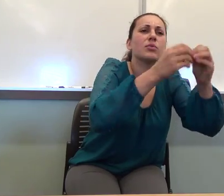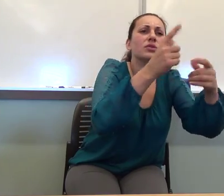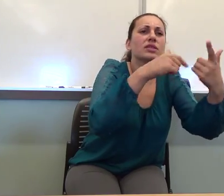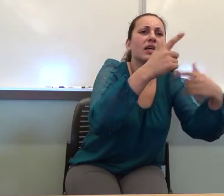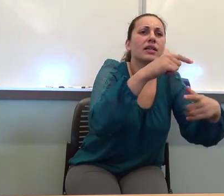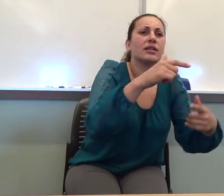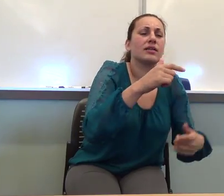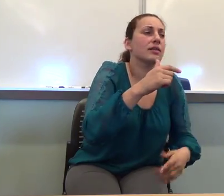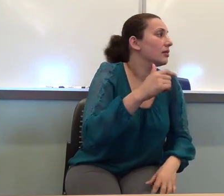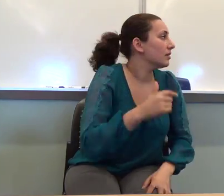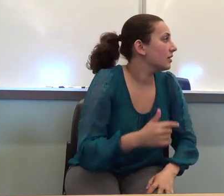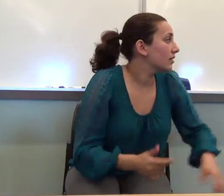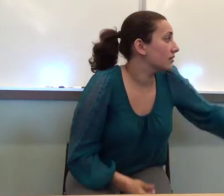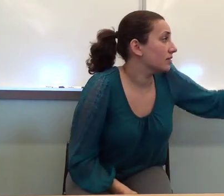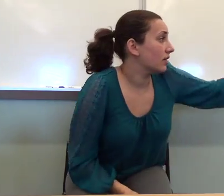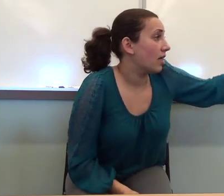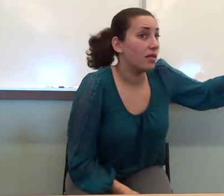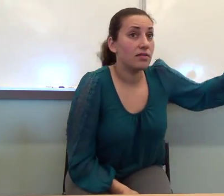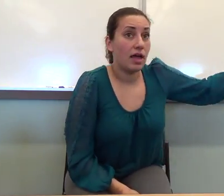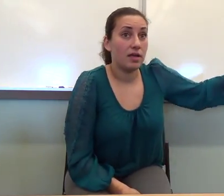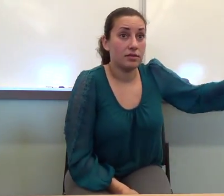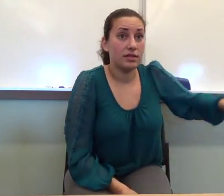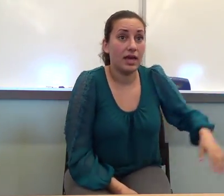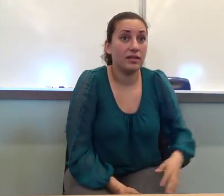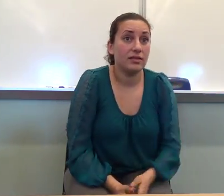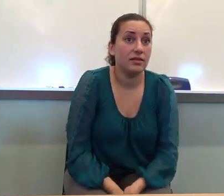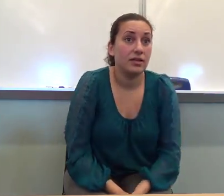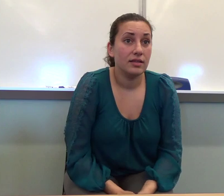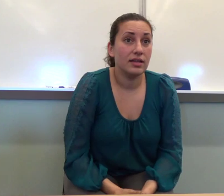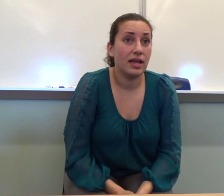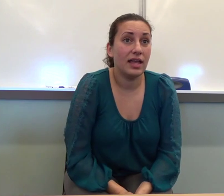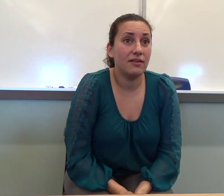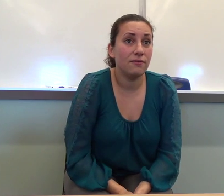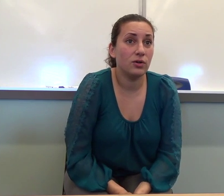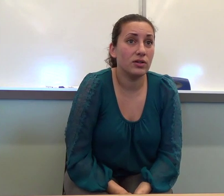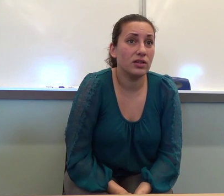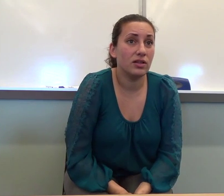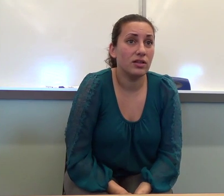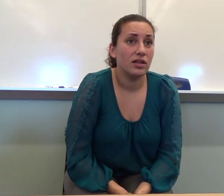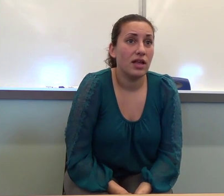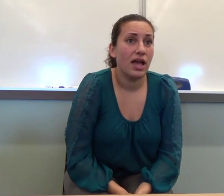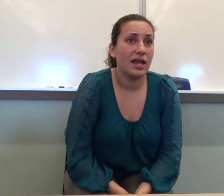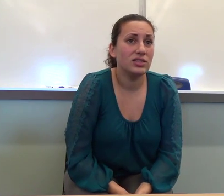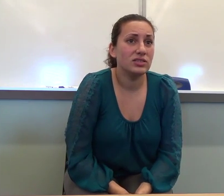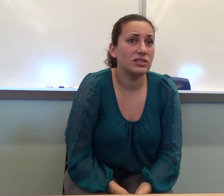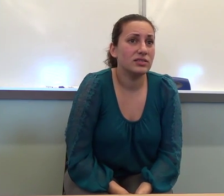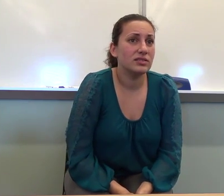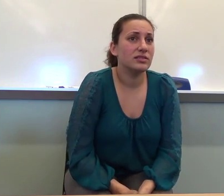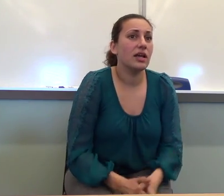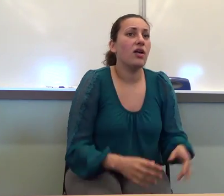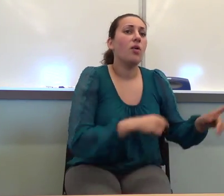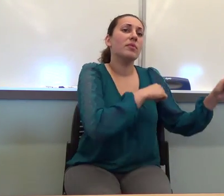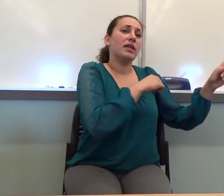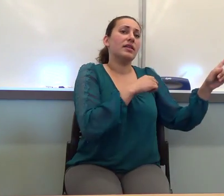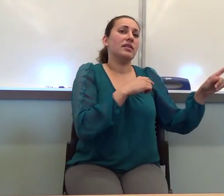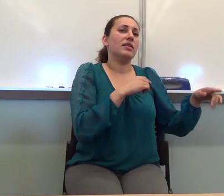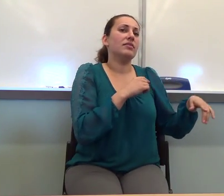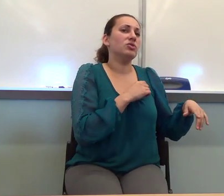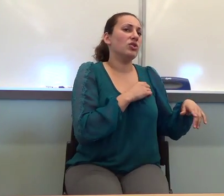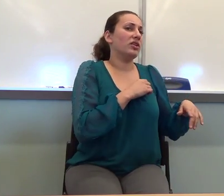This one over here? Okay. Yeah, 84. 5 times 16, Yeah, that's, I'm struggling